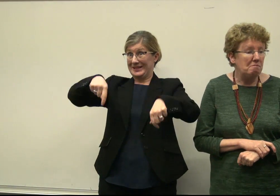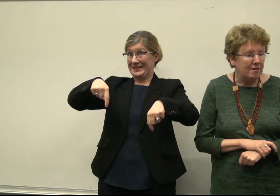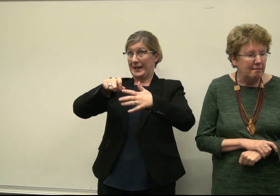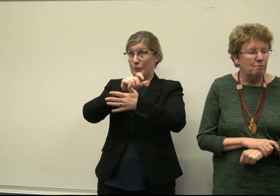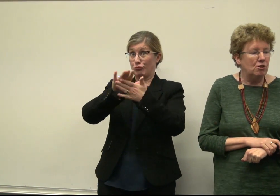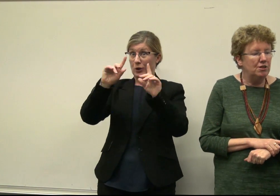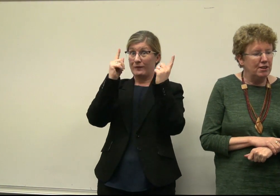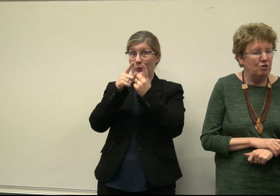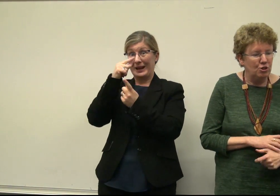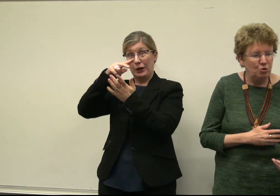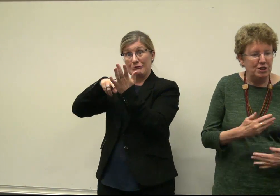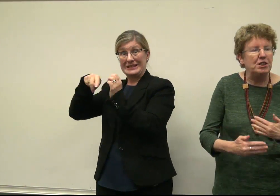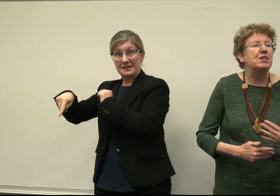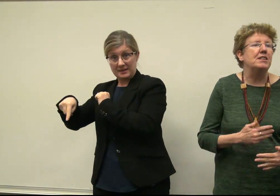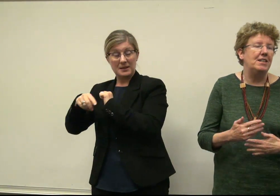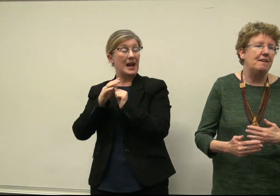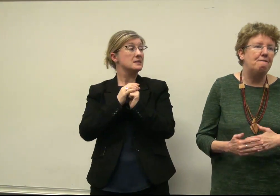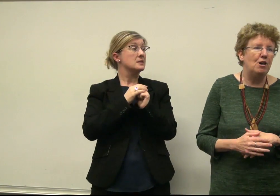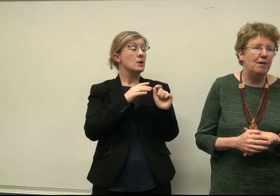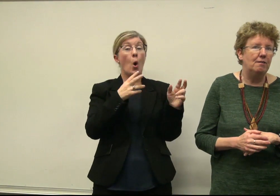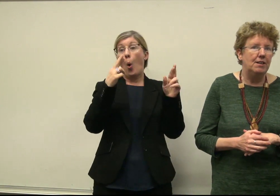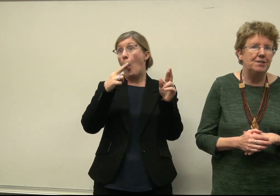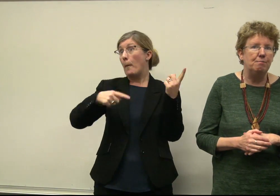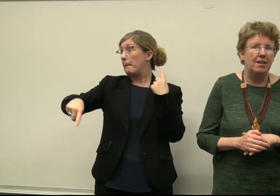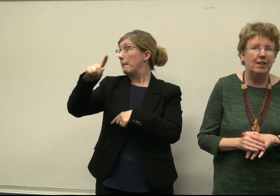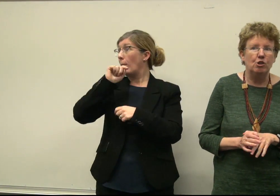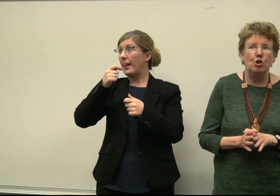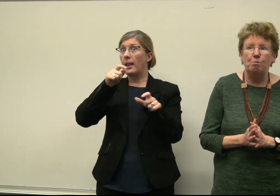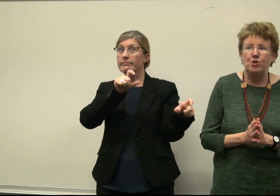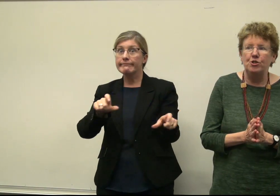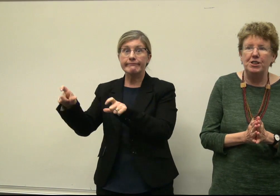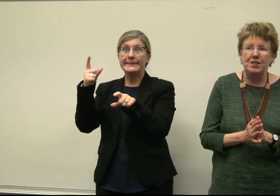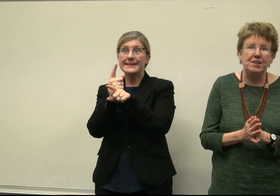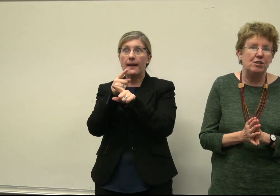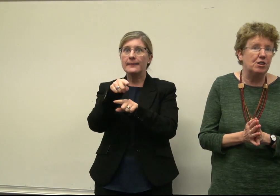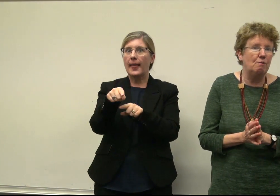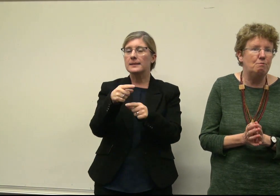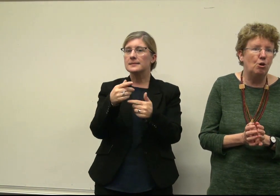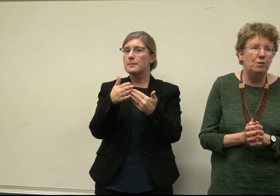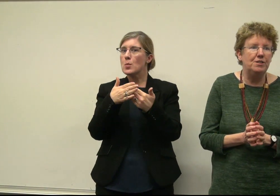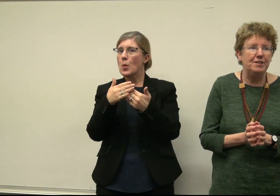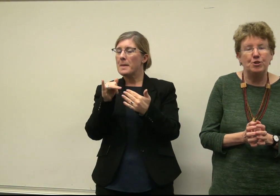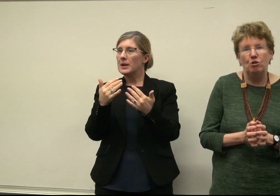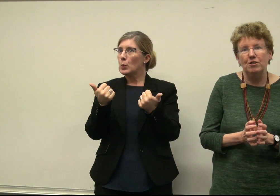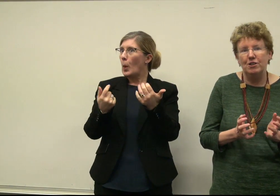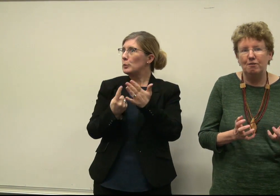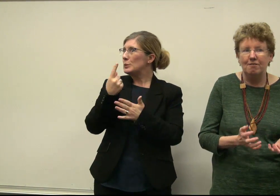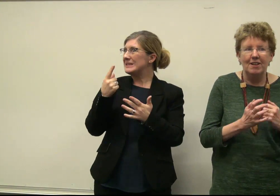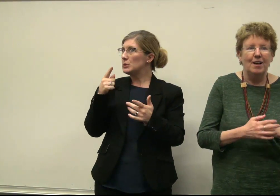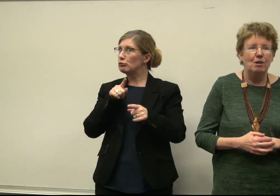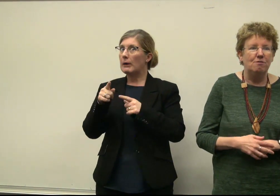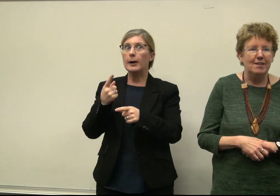And hopefully we will continue to discuss this idea further. It seems like a good opportunity to discuss co-enrolment in Scotland,